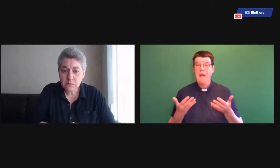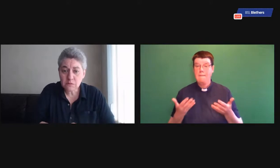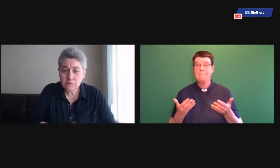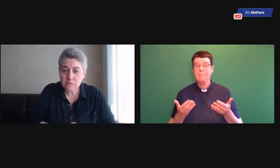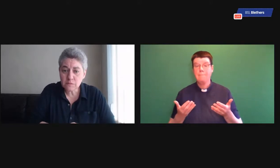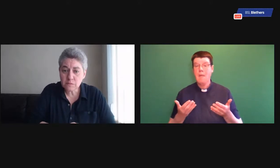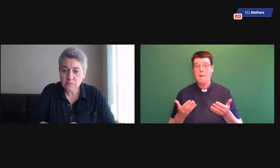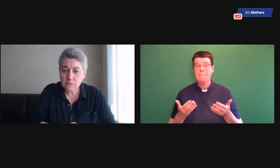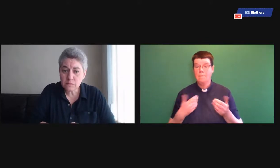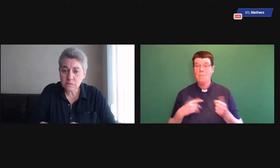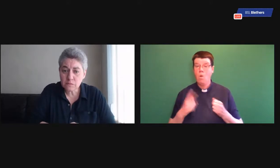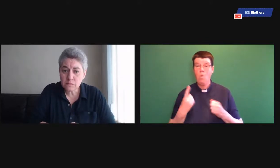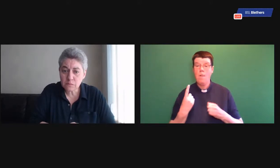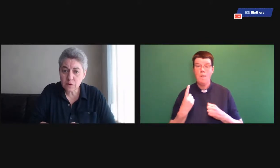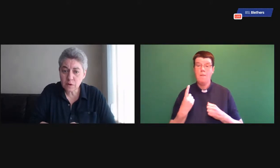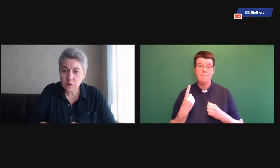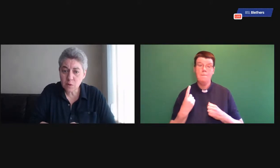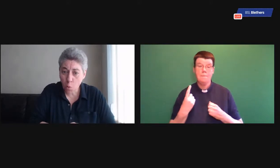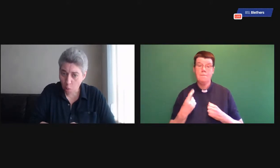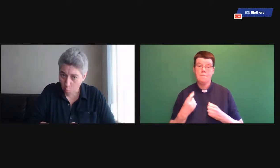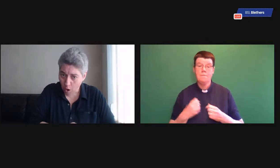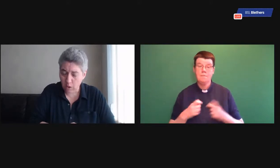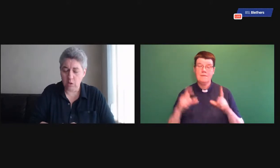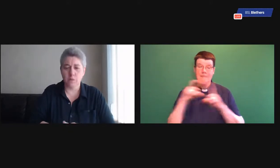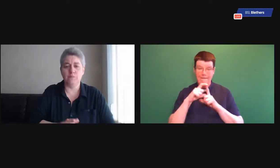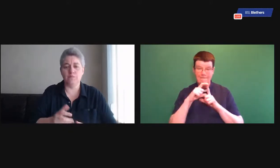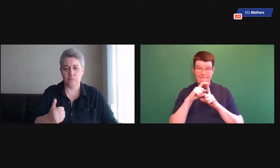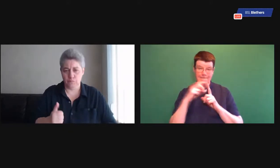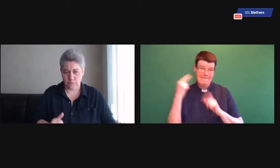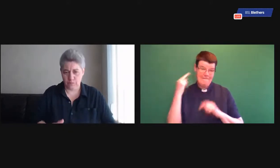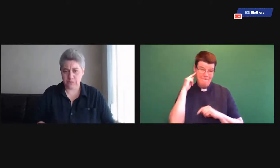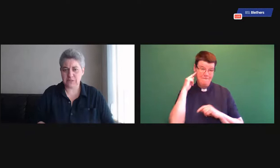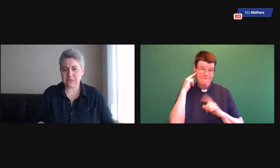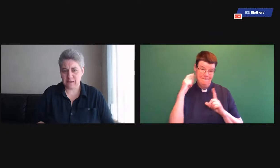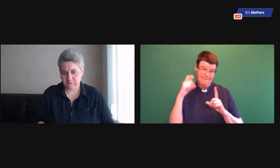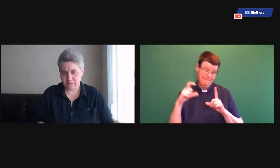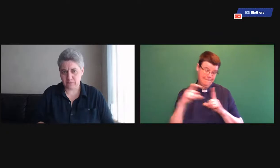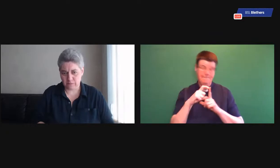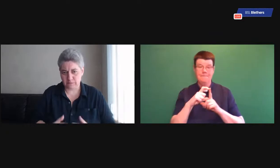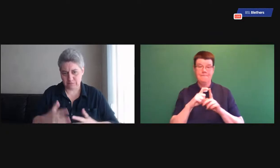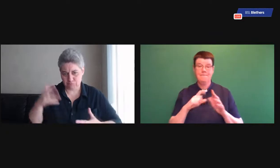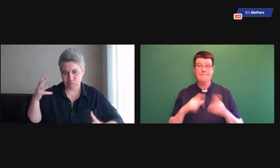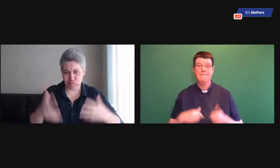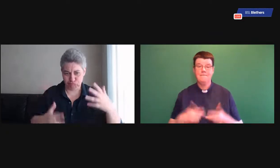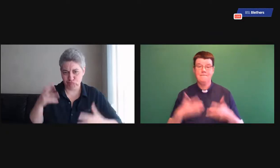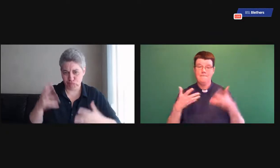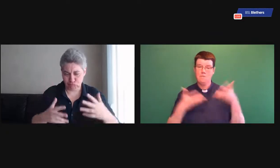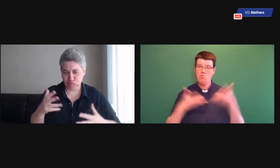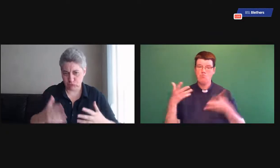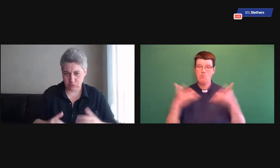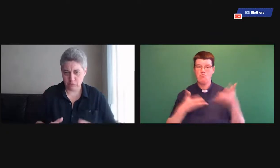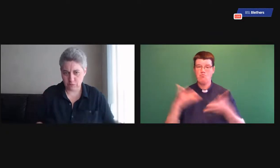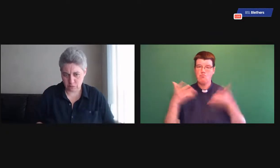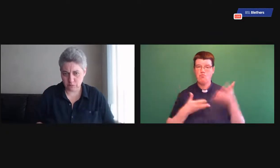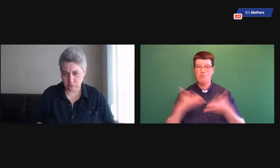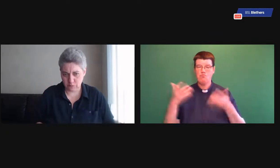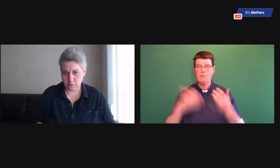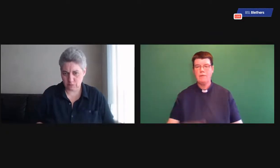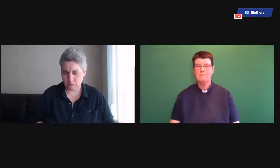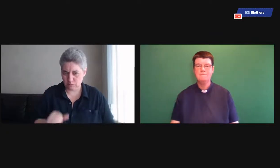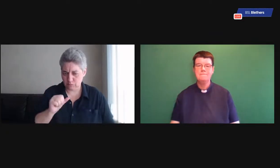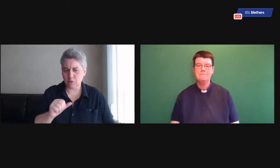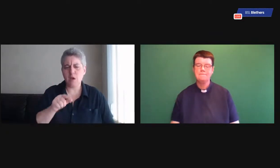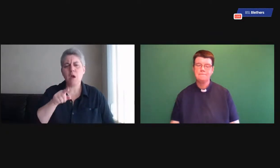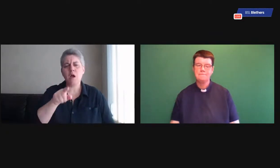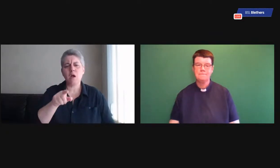So, can anybody, you're only Minister for the Deaf in whole of Scotland? Yes, I've at the